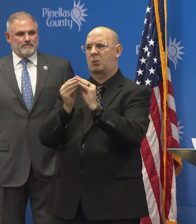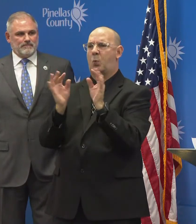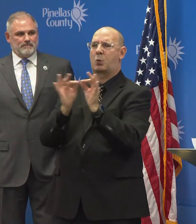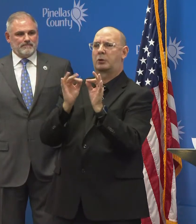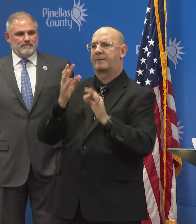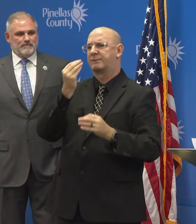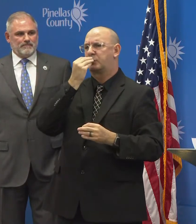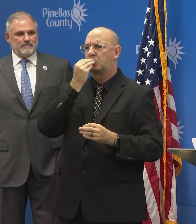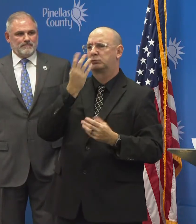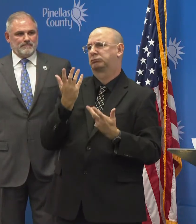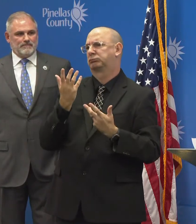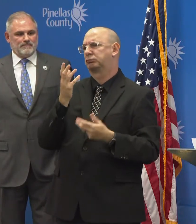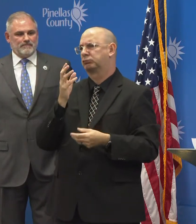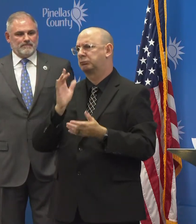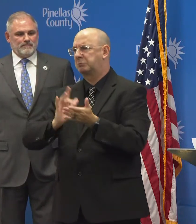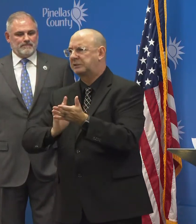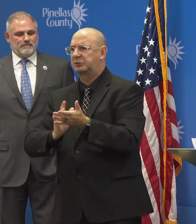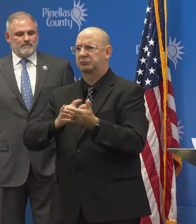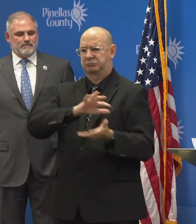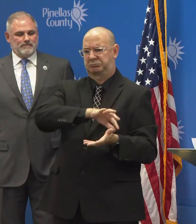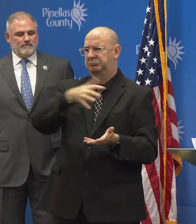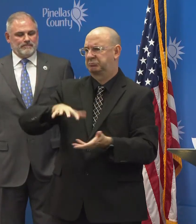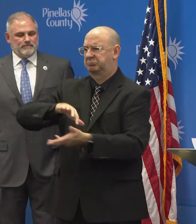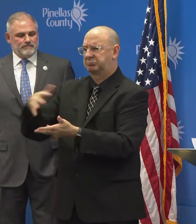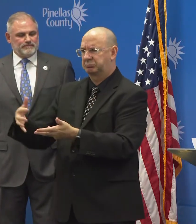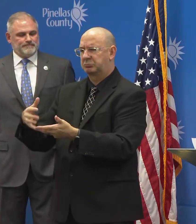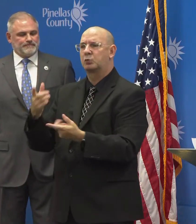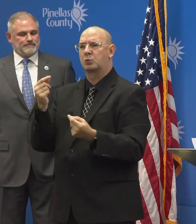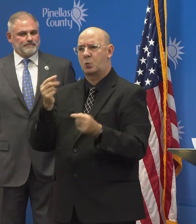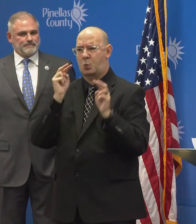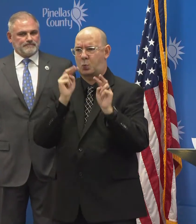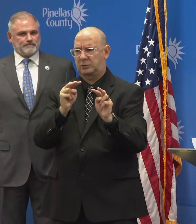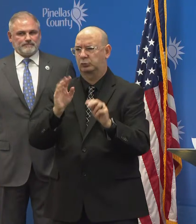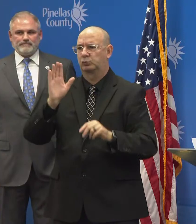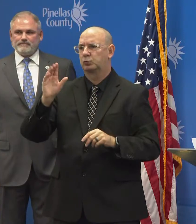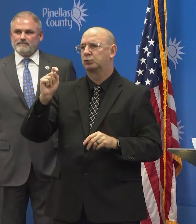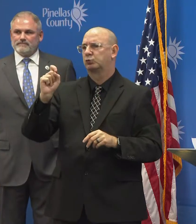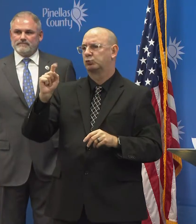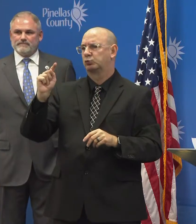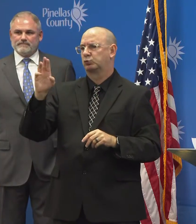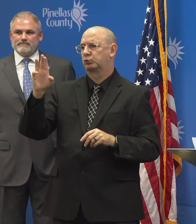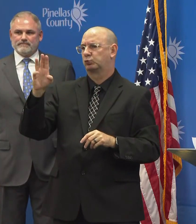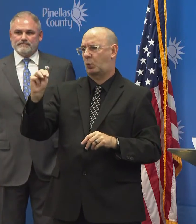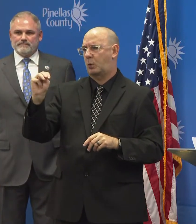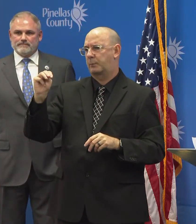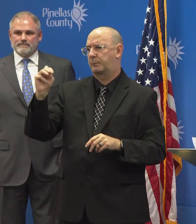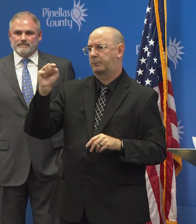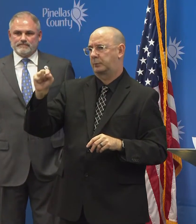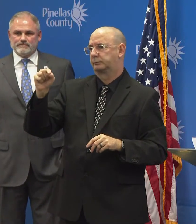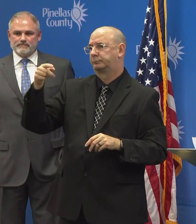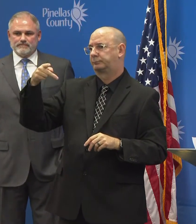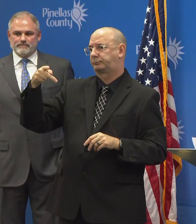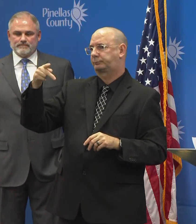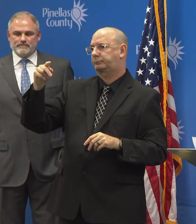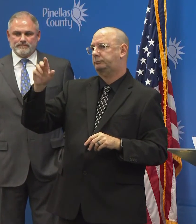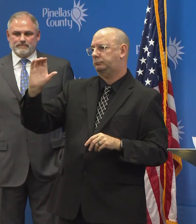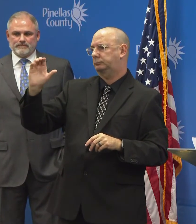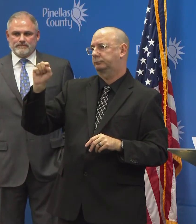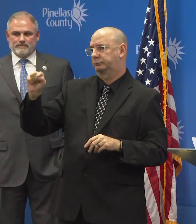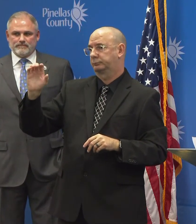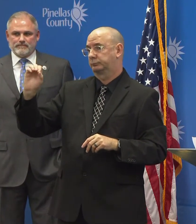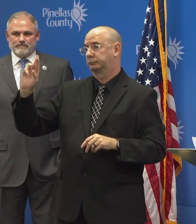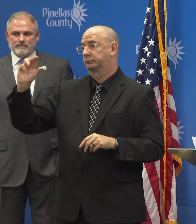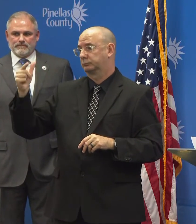Go to storm.pinellascounty.org. You can get your evac level and other information right at that site. Your